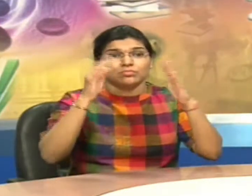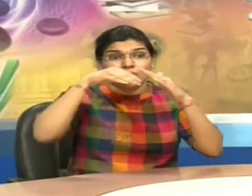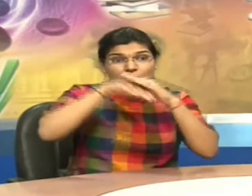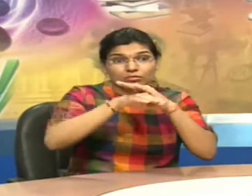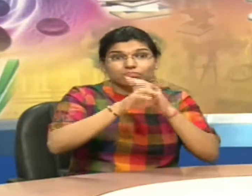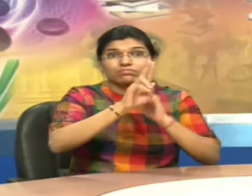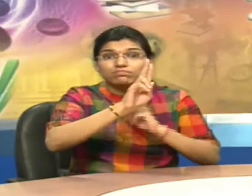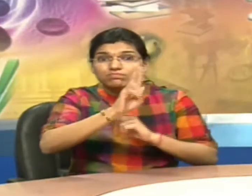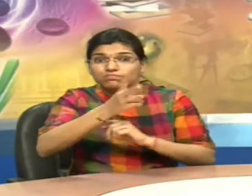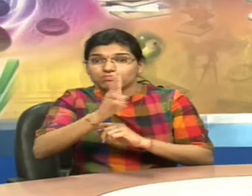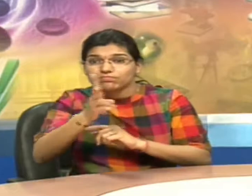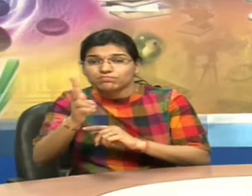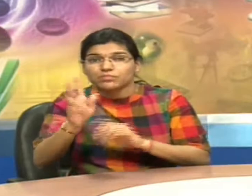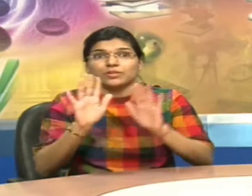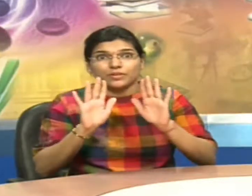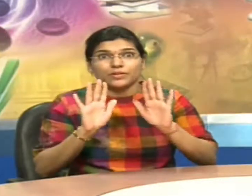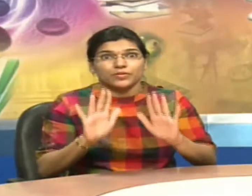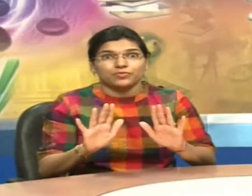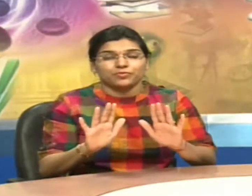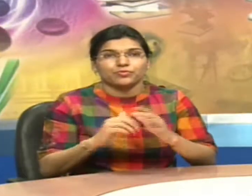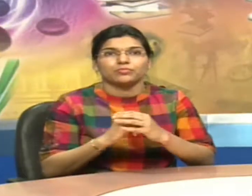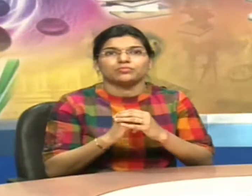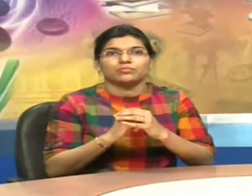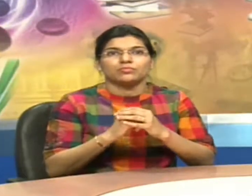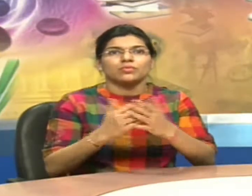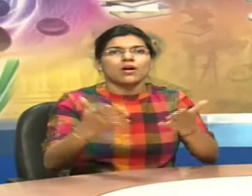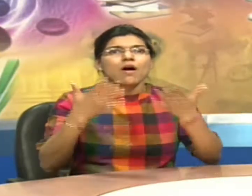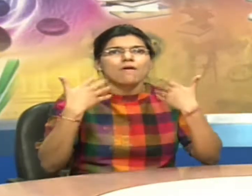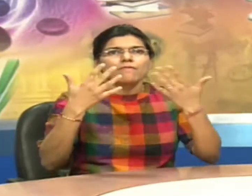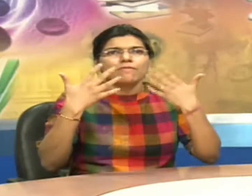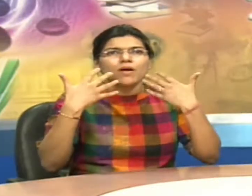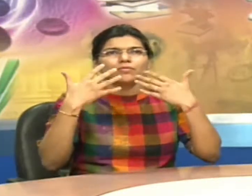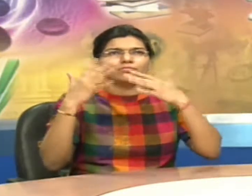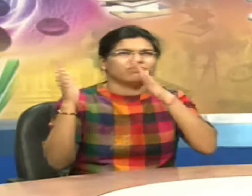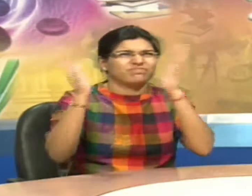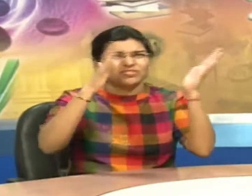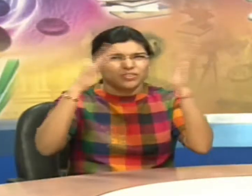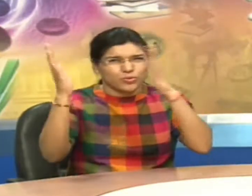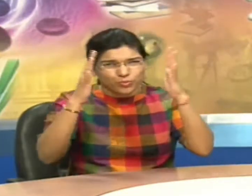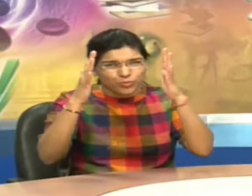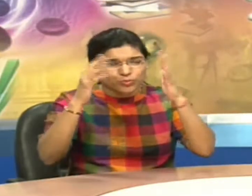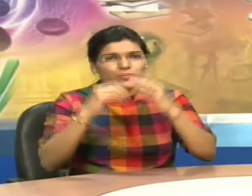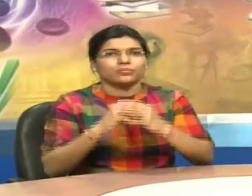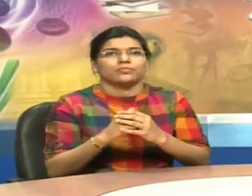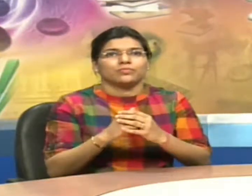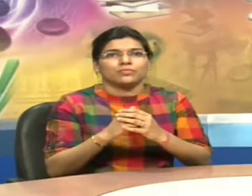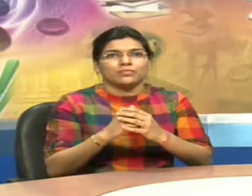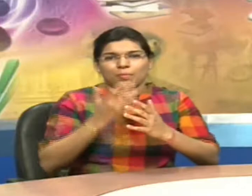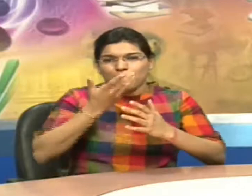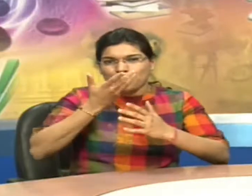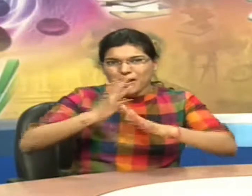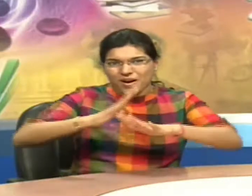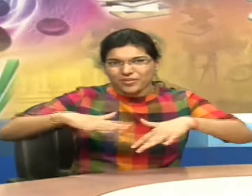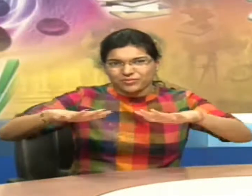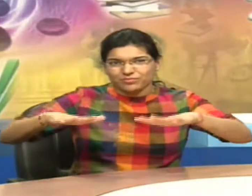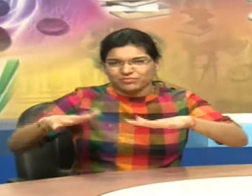pollution. There are different kind of pollutions. Wind pollution,